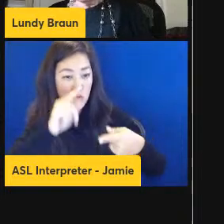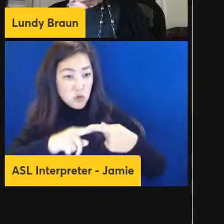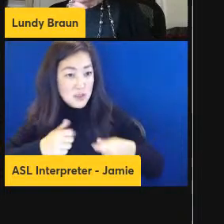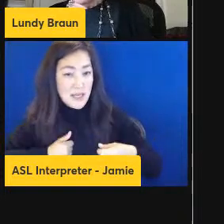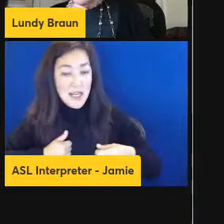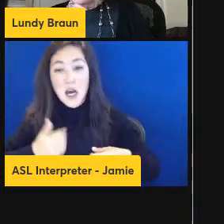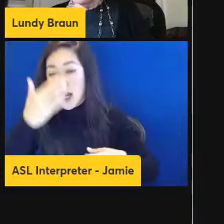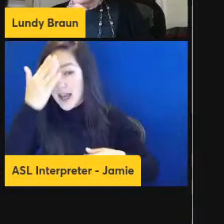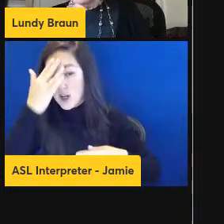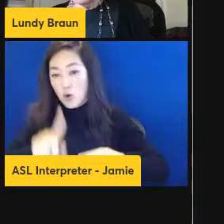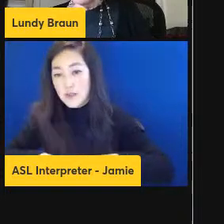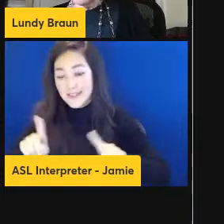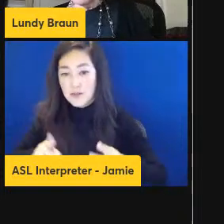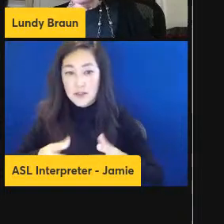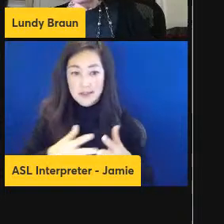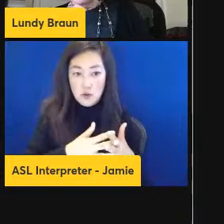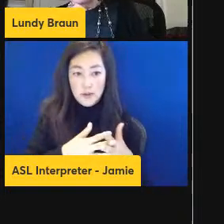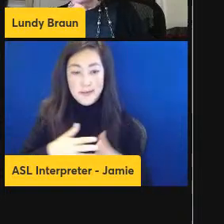differences.